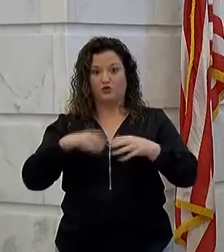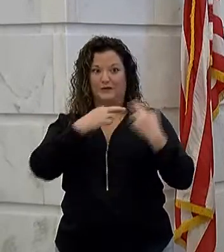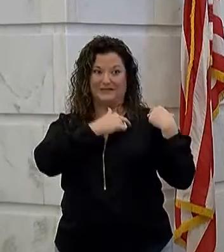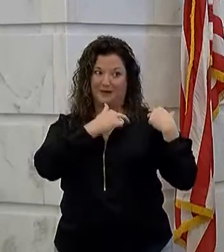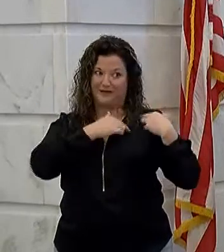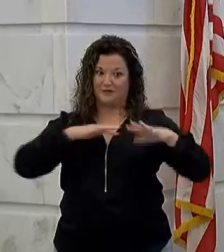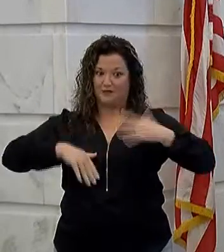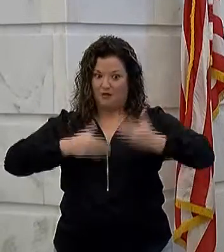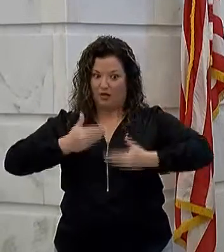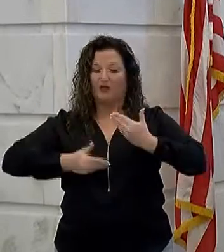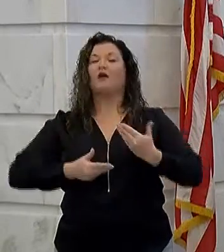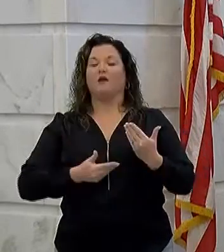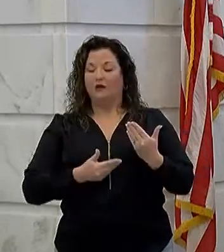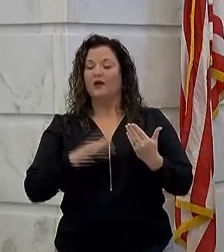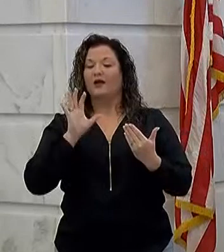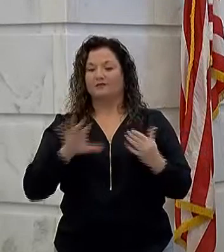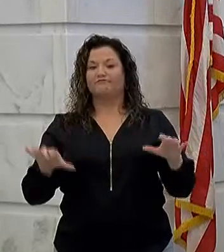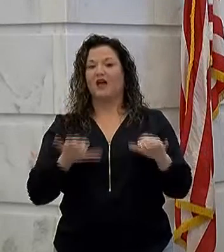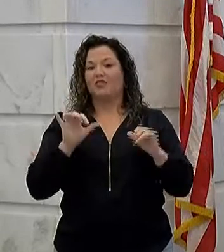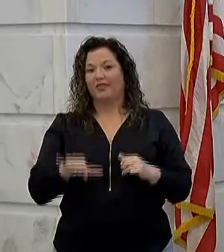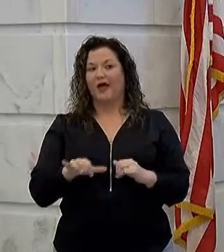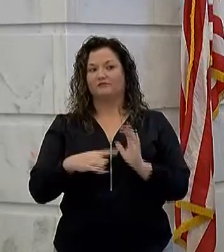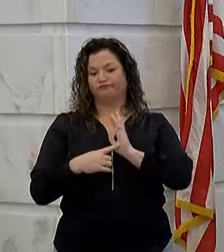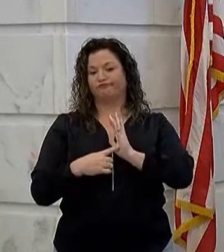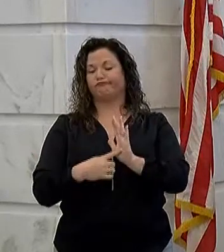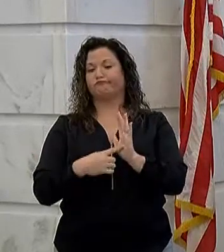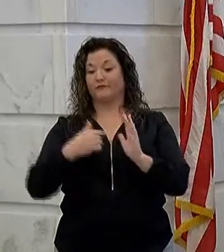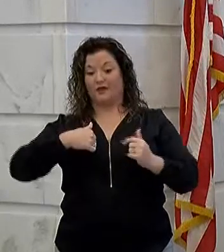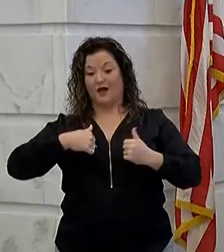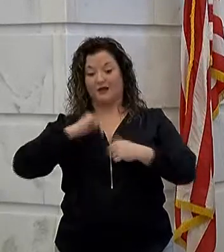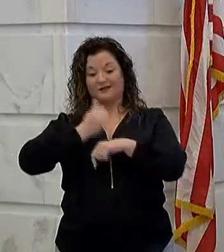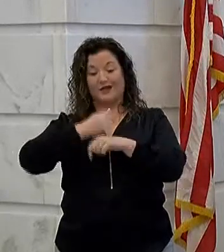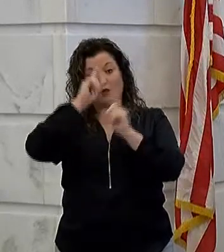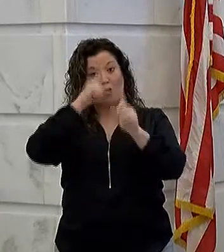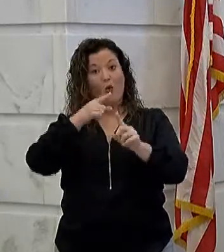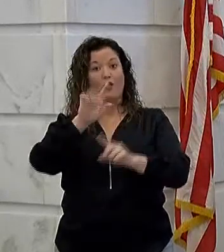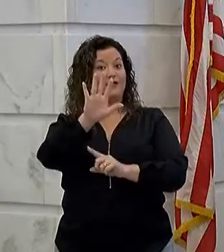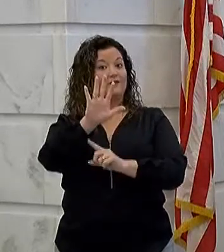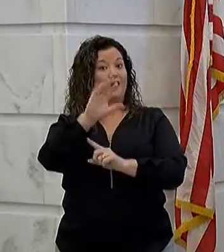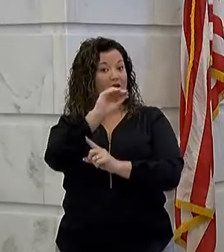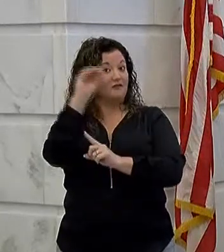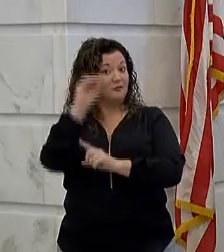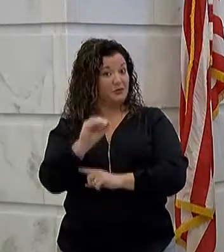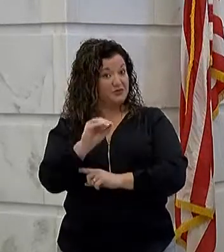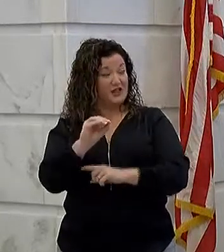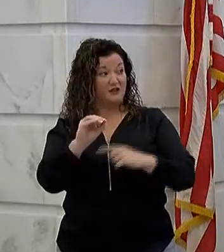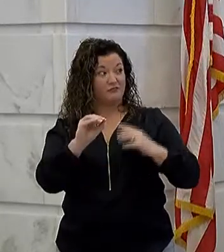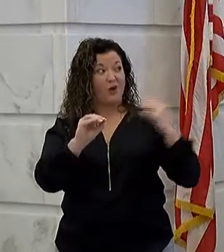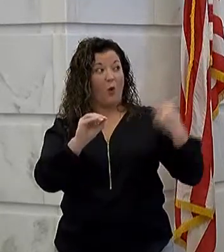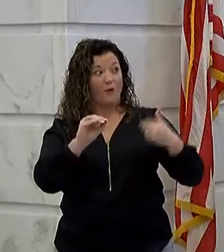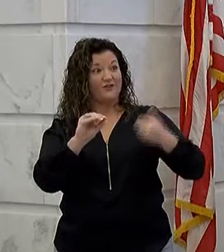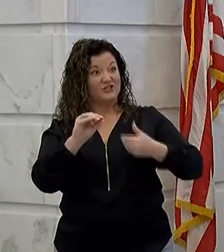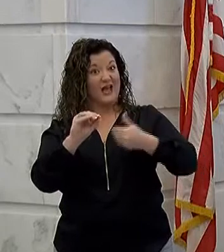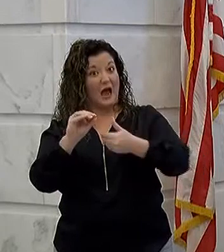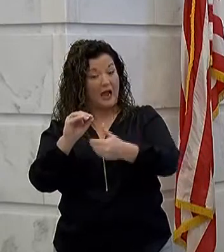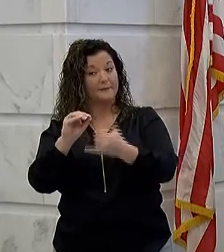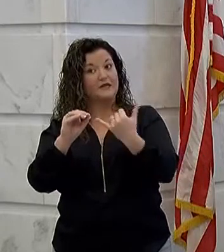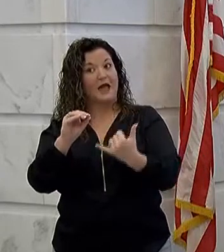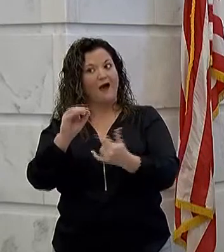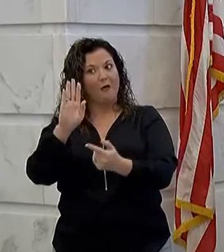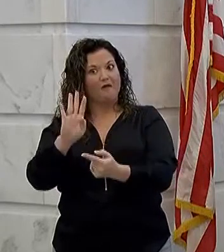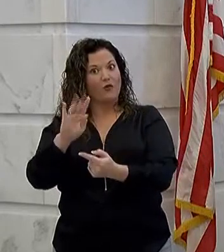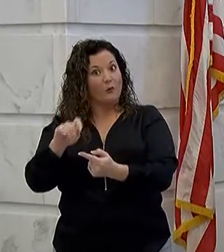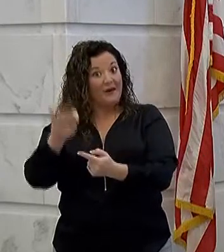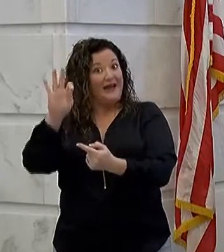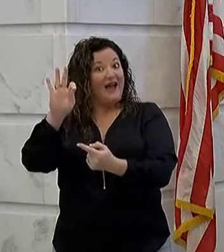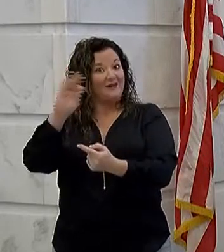done that, and that's a reflection of the fact that I set a goal to get to 5% over time. We're getting to 4.9,